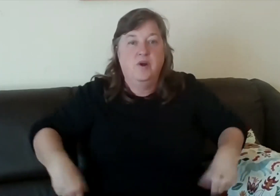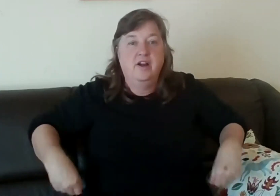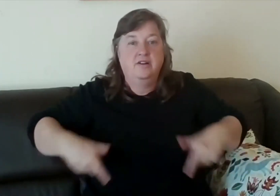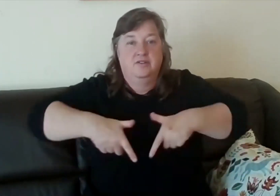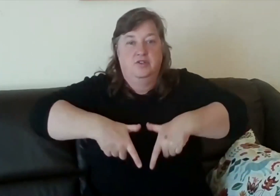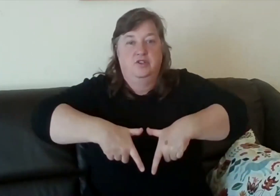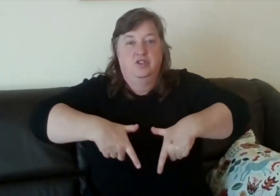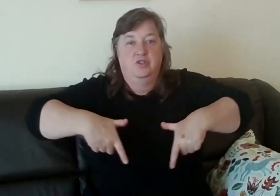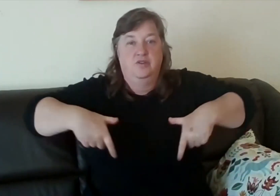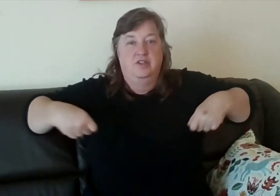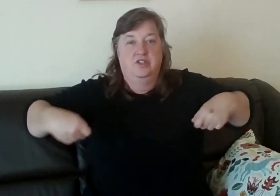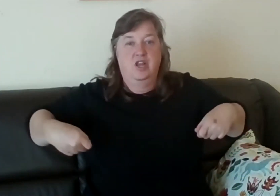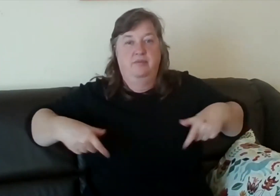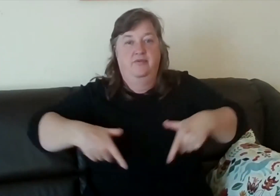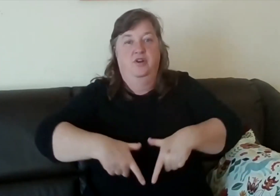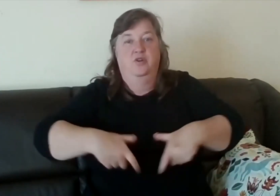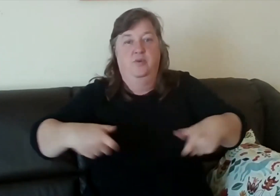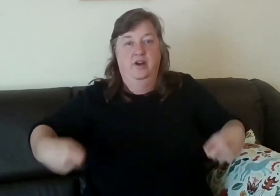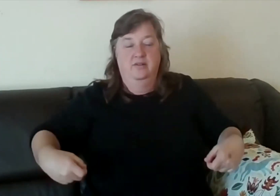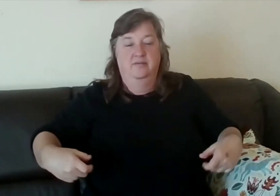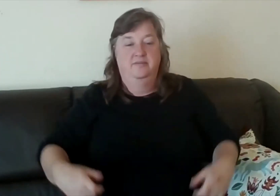underwear. So you just do the shape of your underwear.